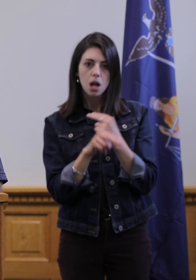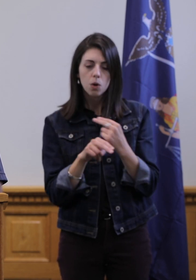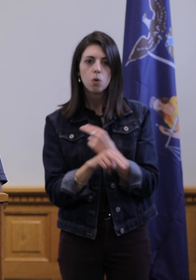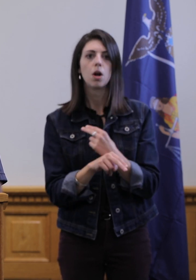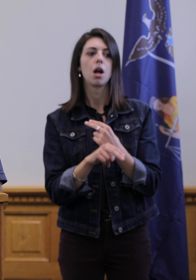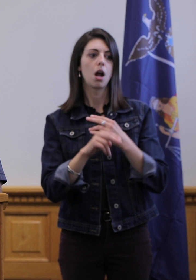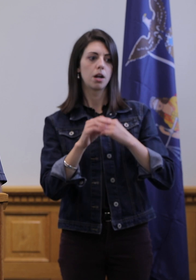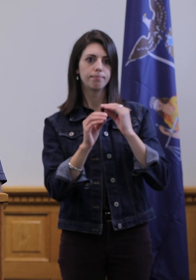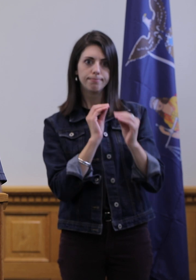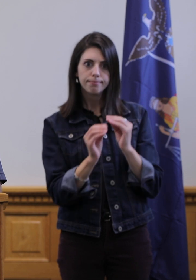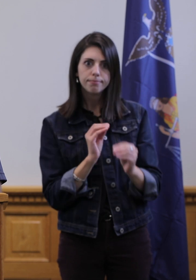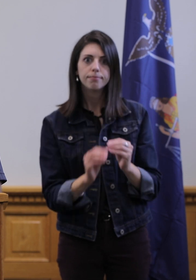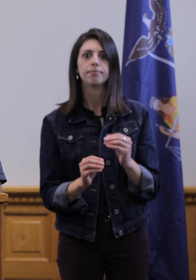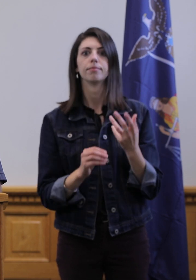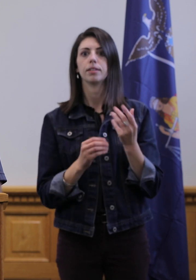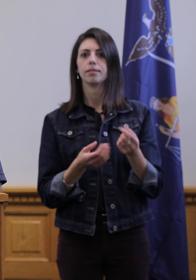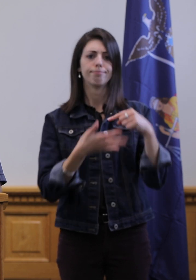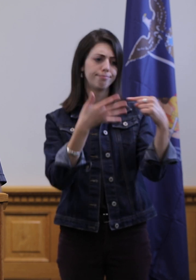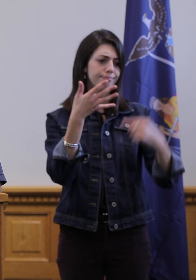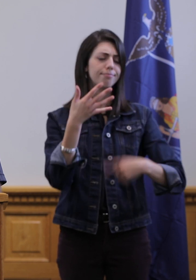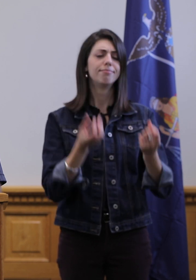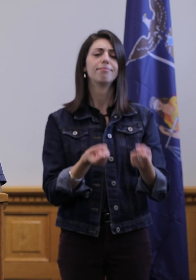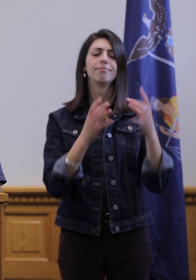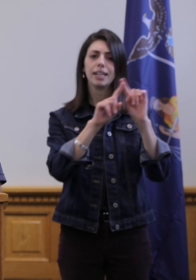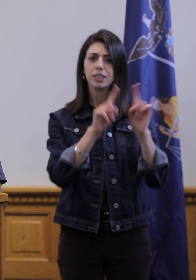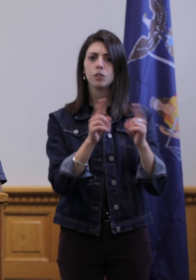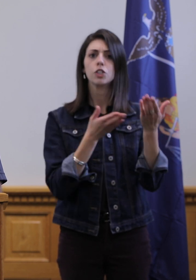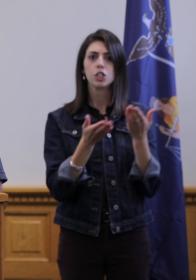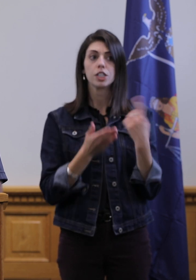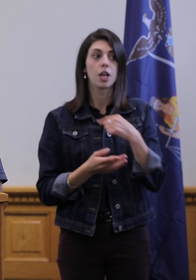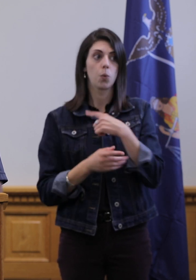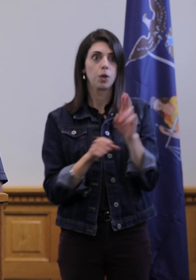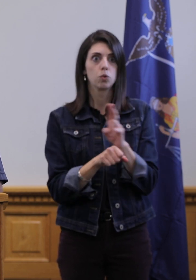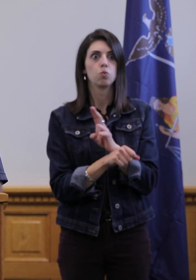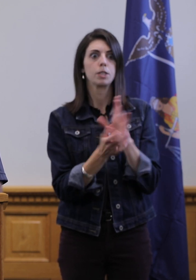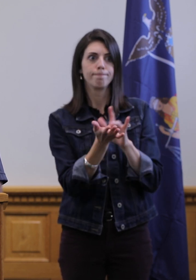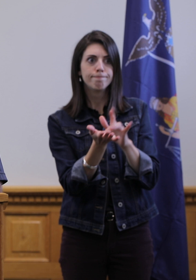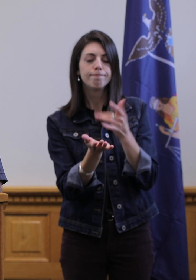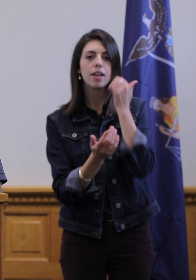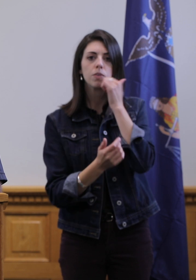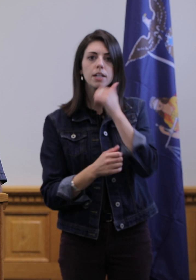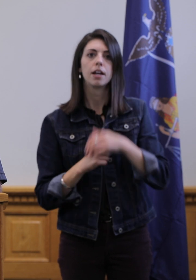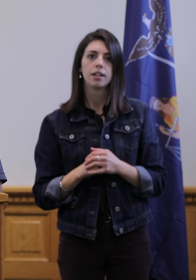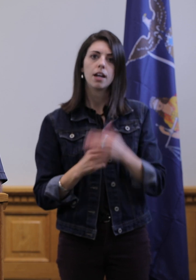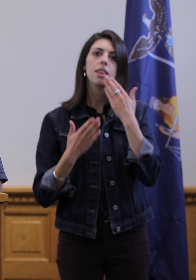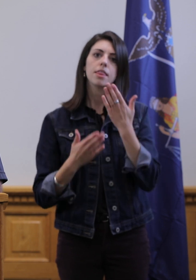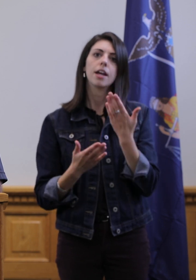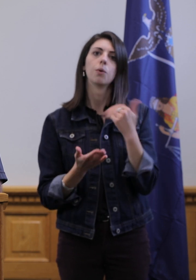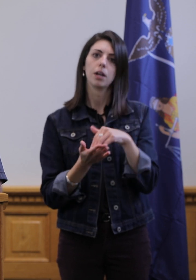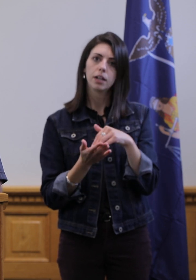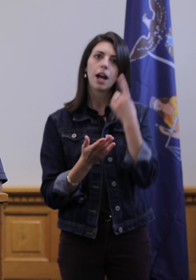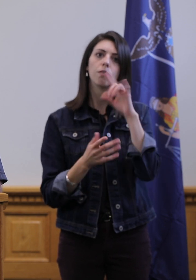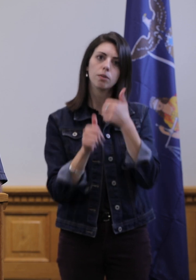repairs, AmeriCorps, and many more services that we use every day. Thank you as always for your cooperation.